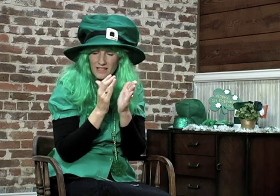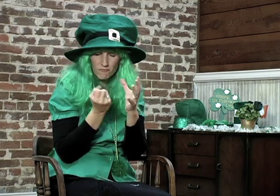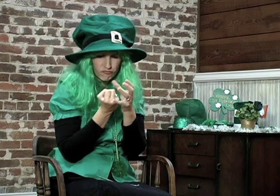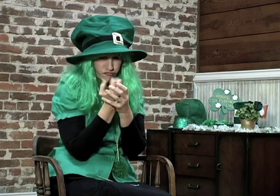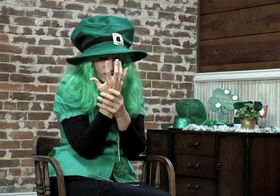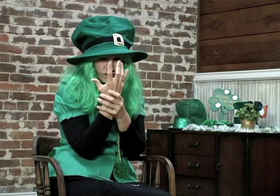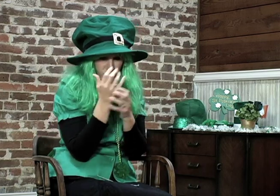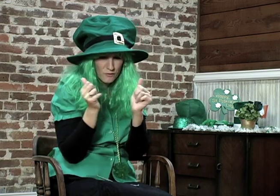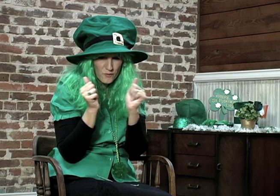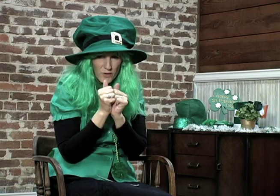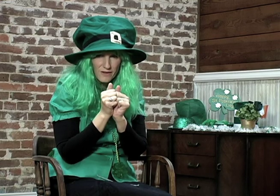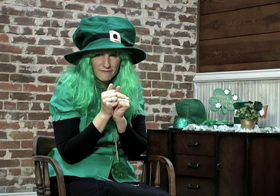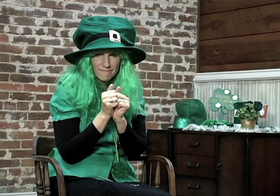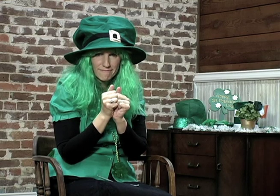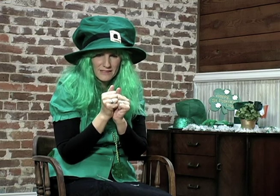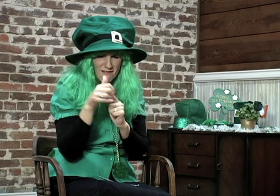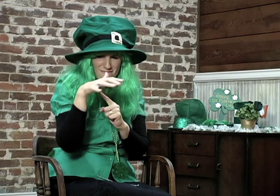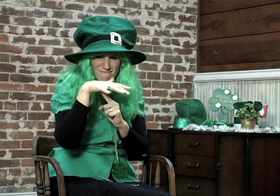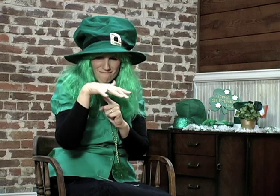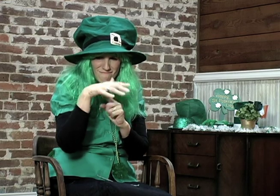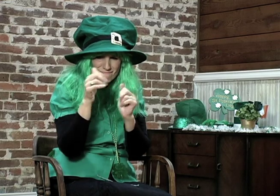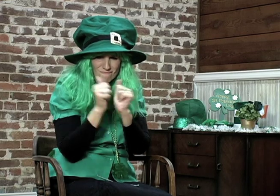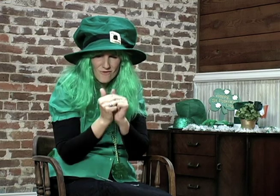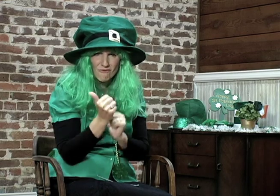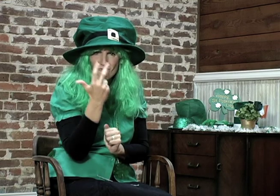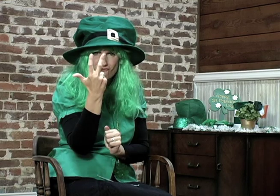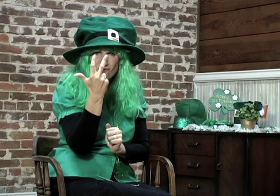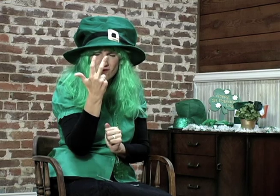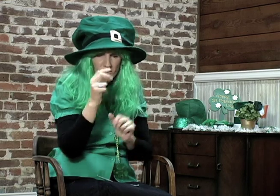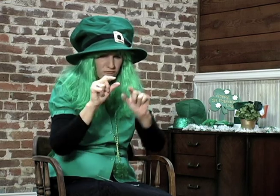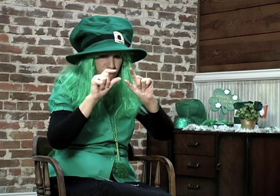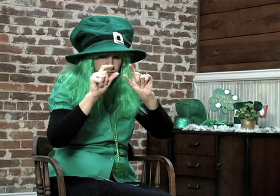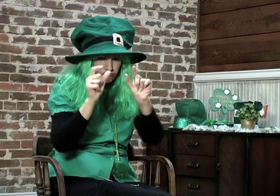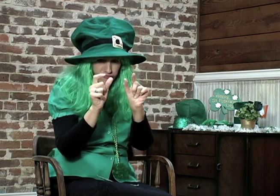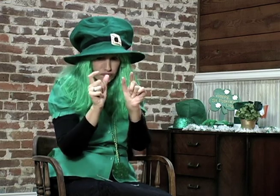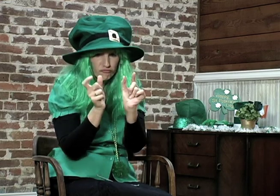That little plant with a leaf with three different parts